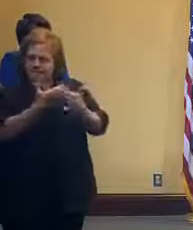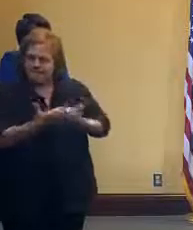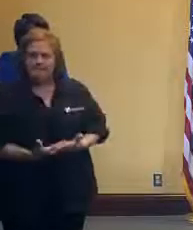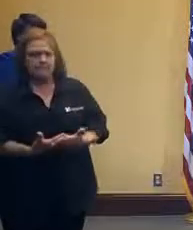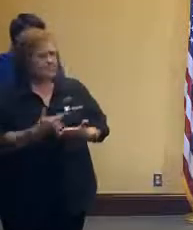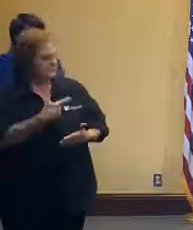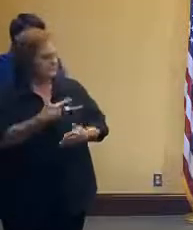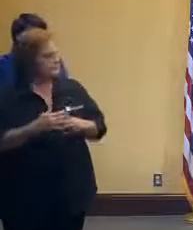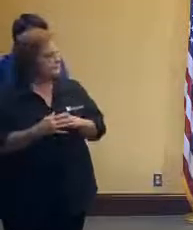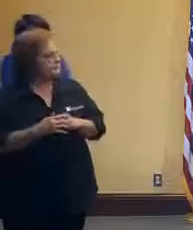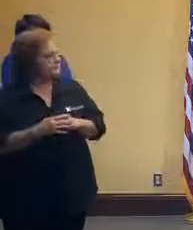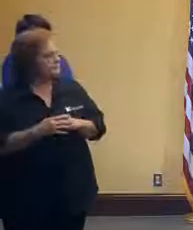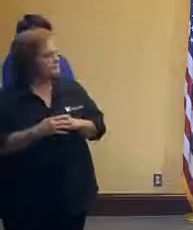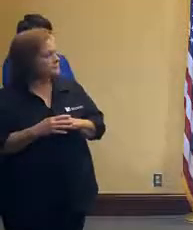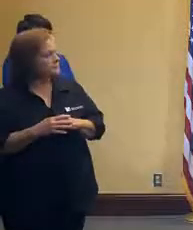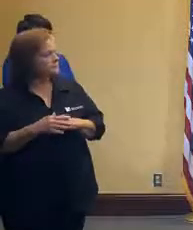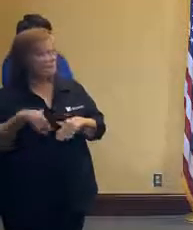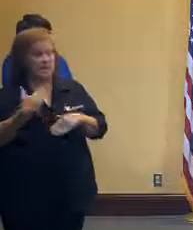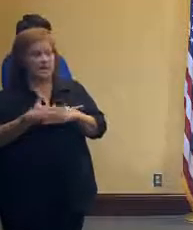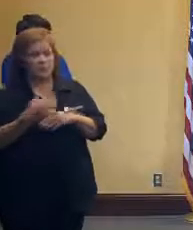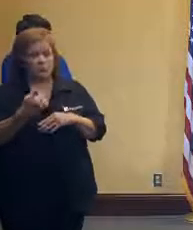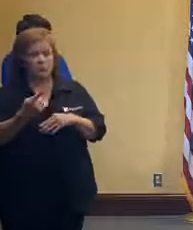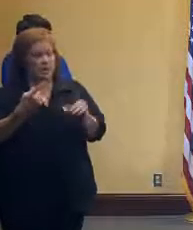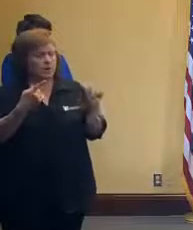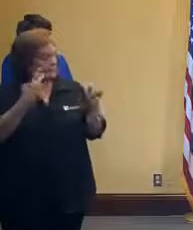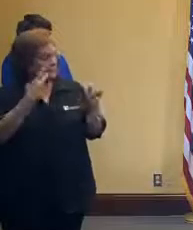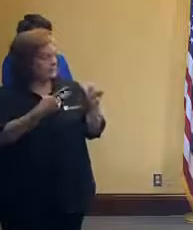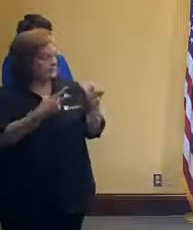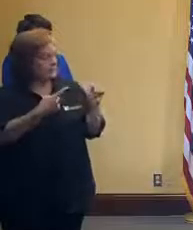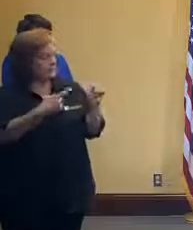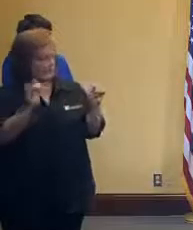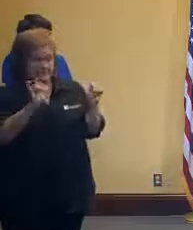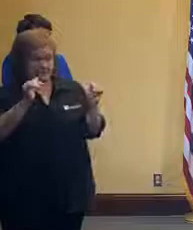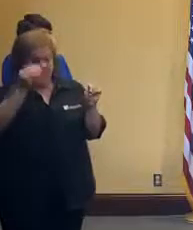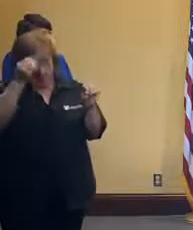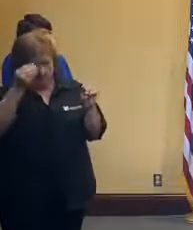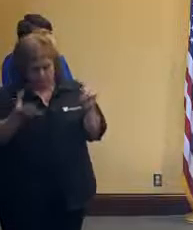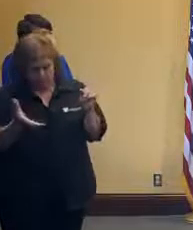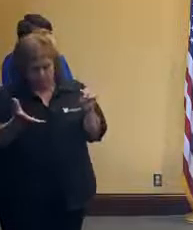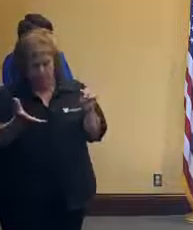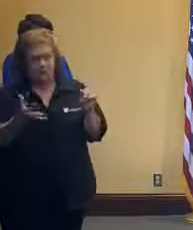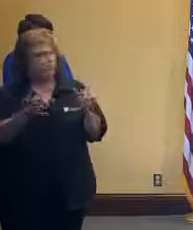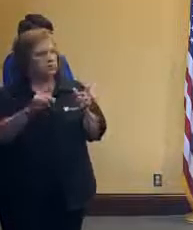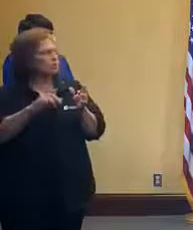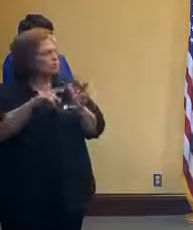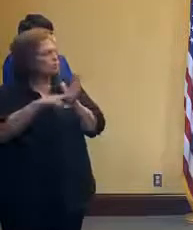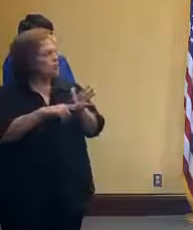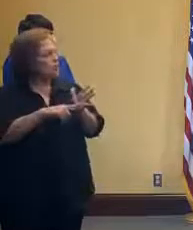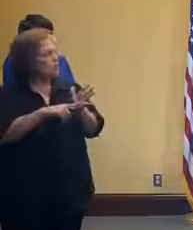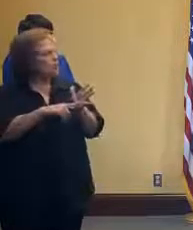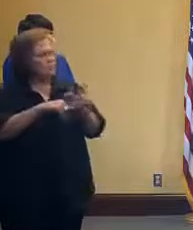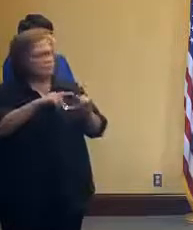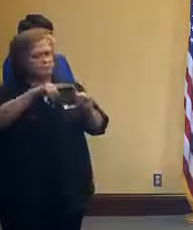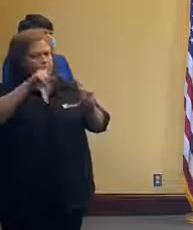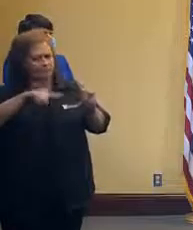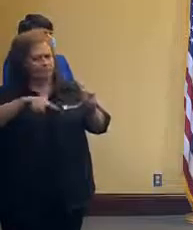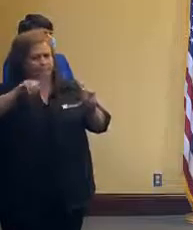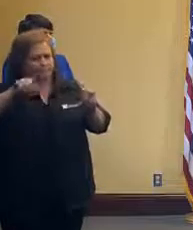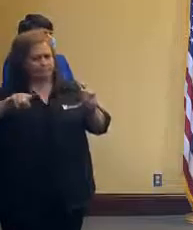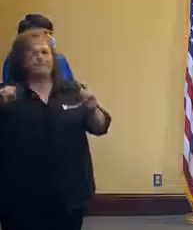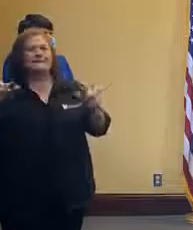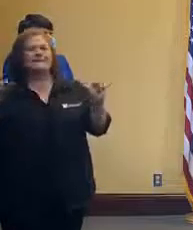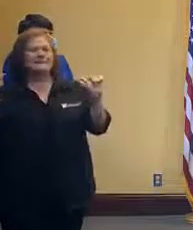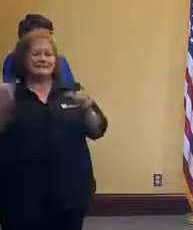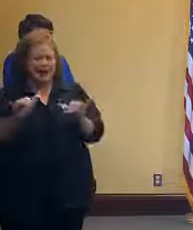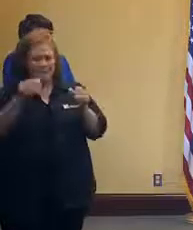next couple of slides, different visuals of the same data that shows linear graphs that can provide the same